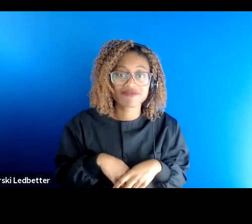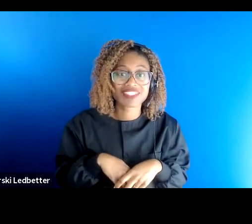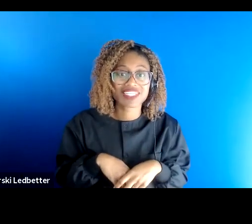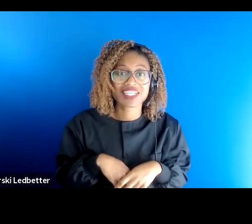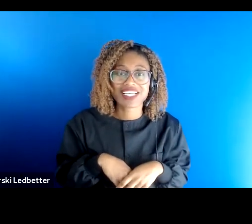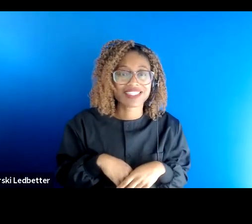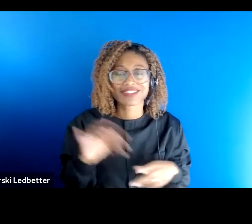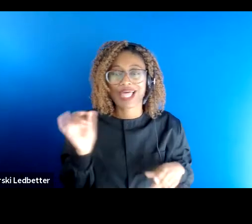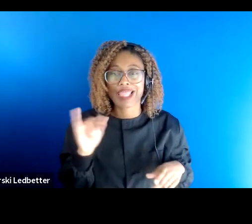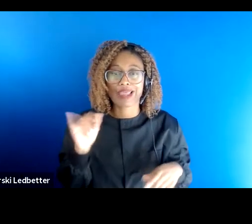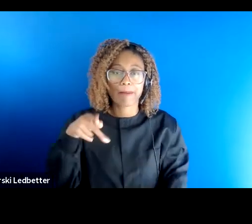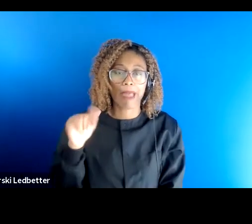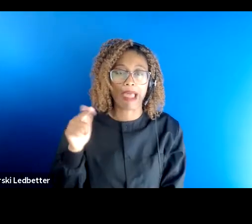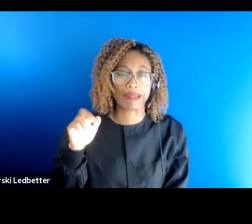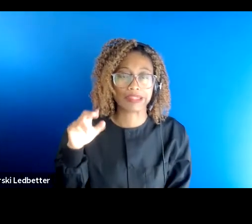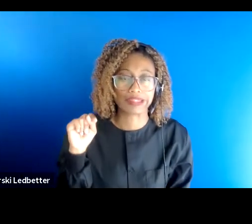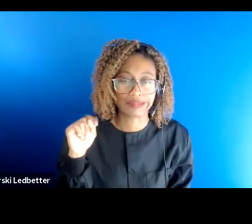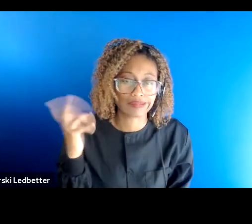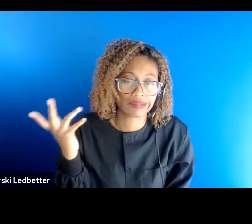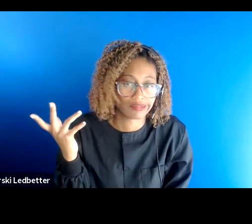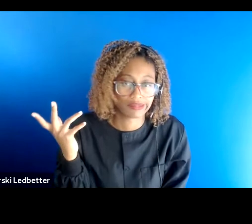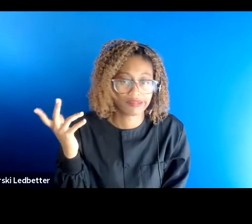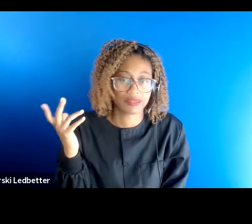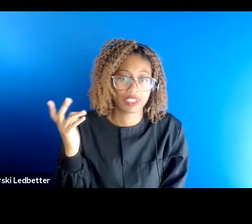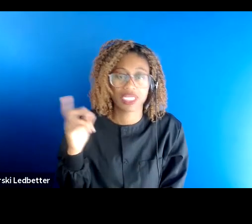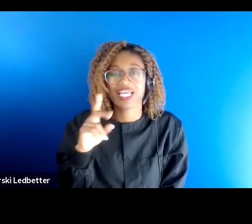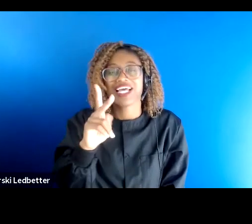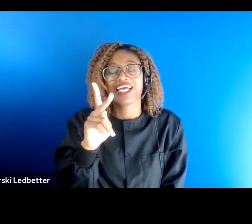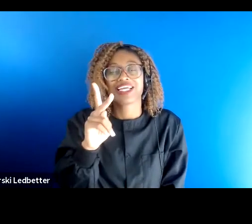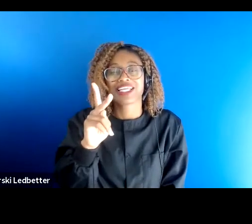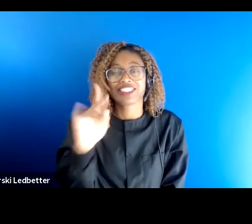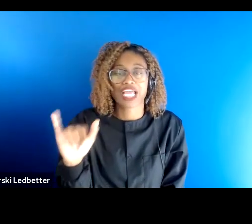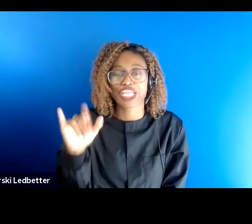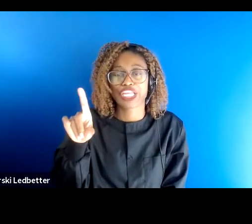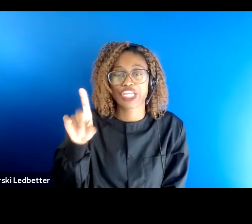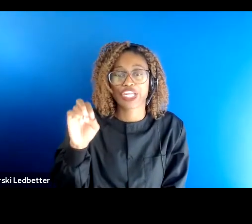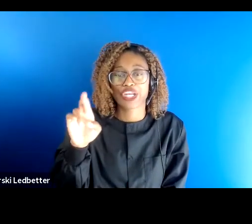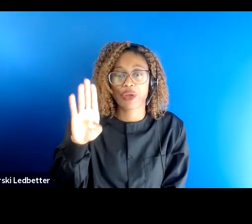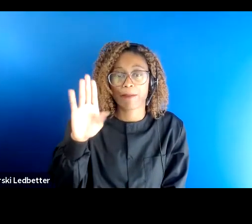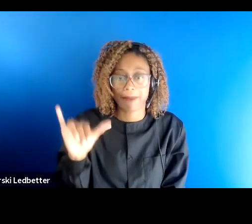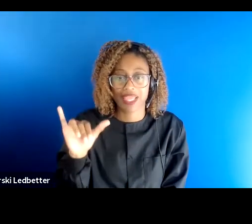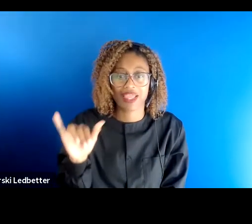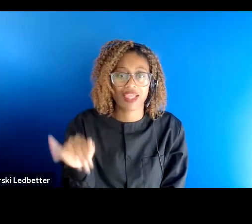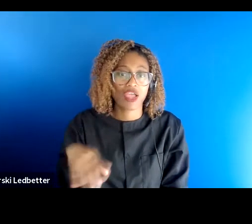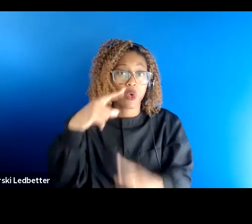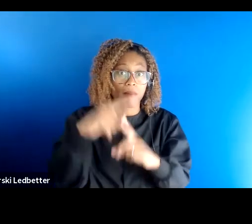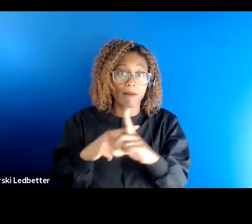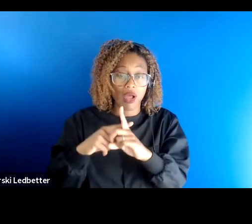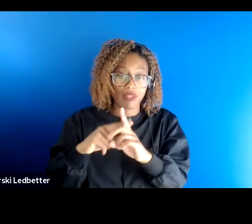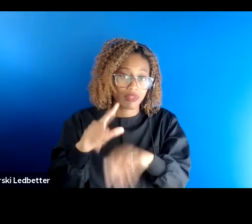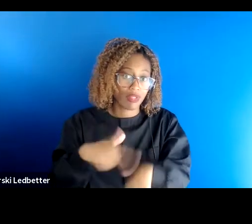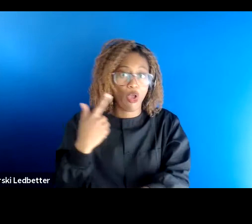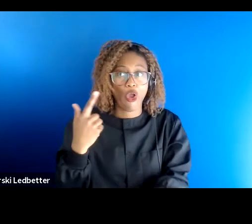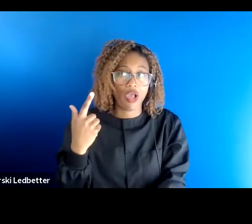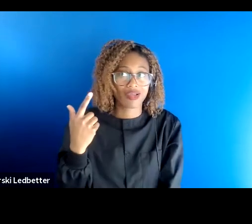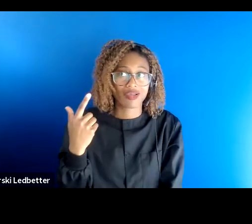pageant, essentially is what it's called, what it is, called the Kentucky Derby. And it's a month-long celebration, but it culminates